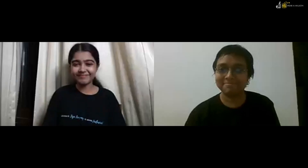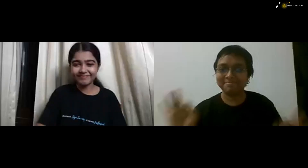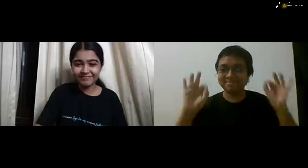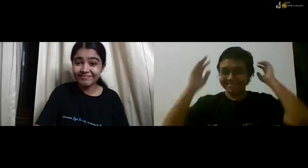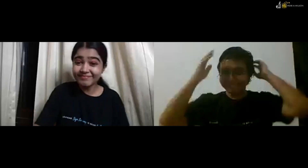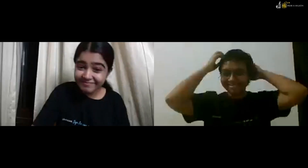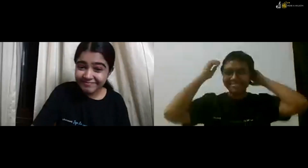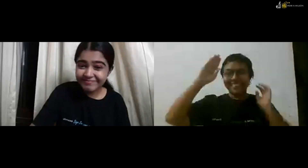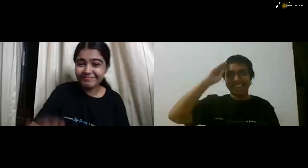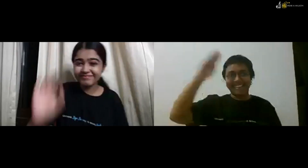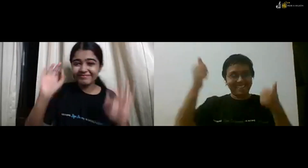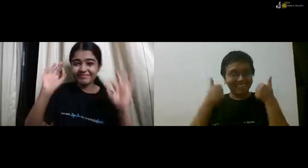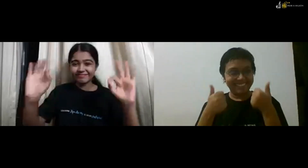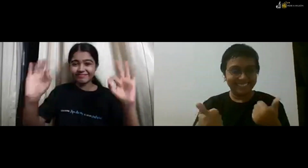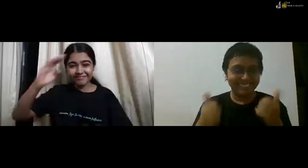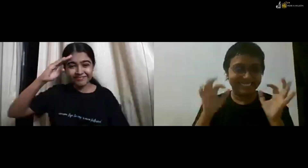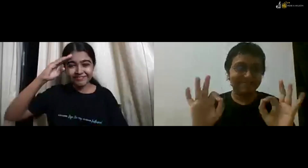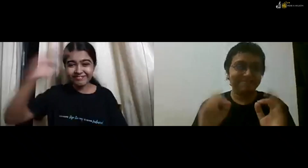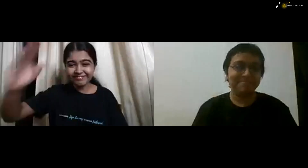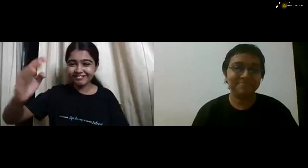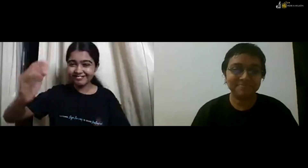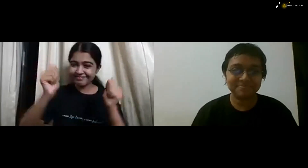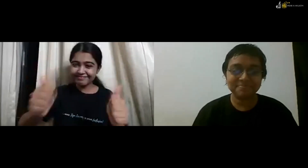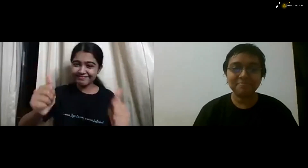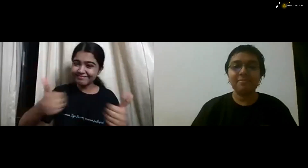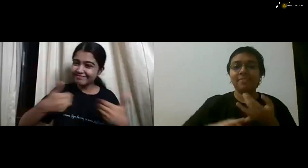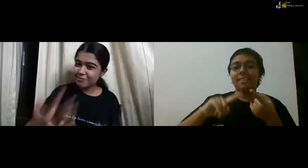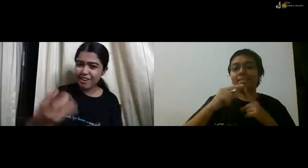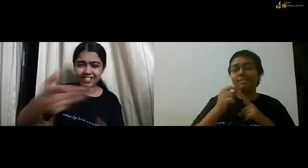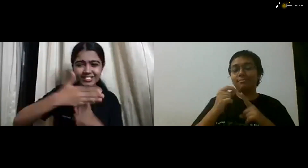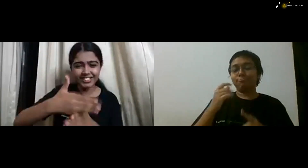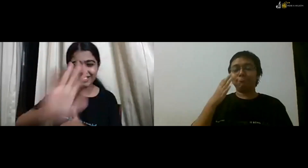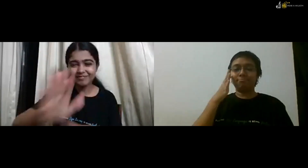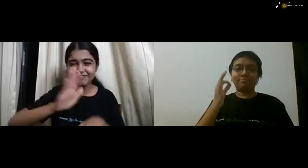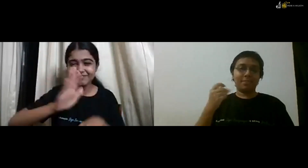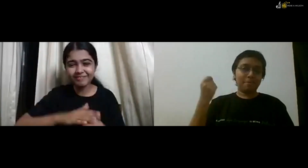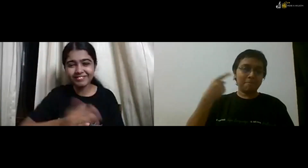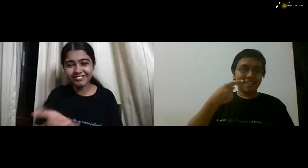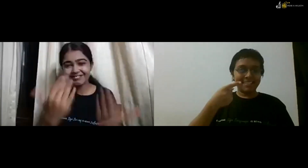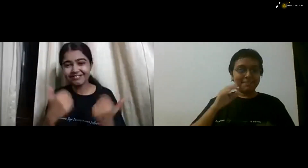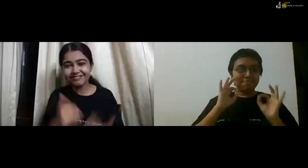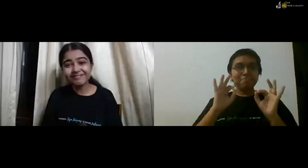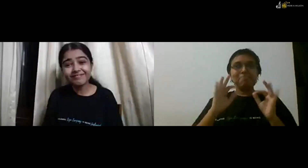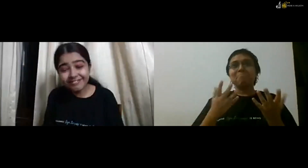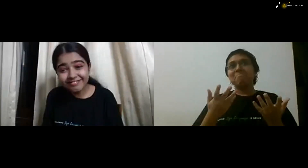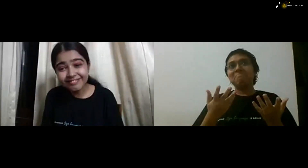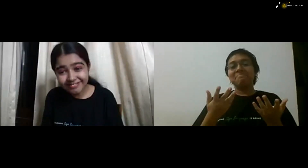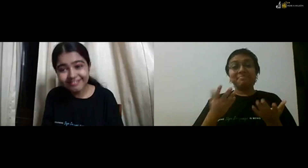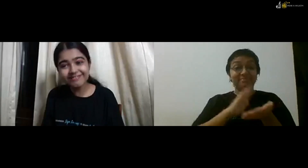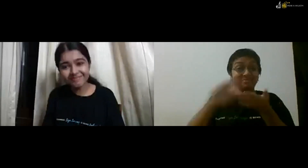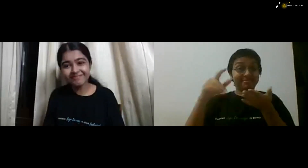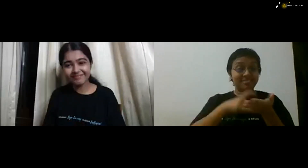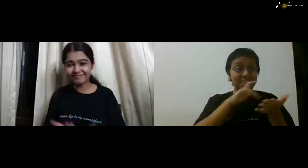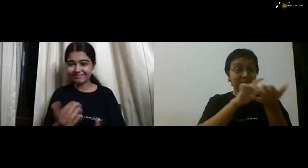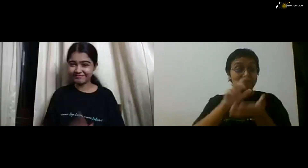Pallavi. Perfect. Hi, hi, hello. We want you to share your experiences